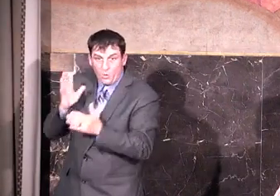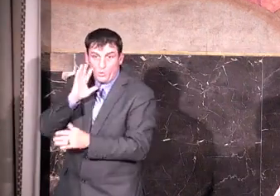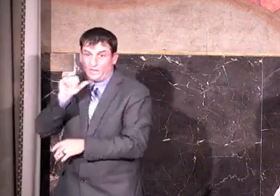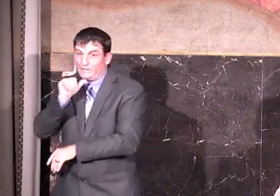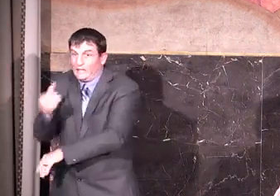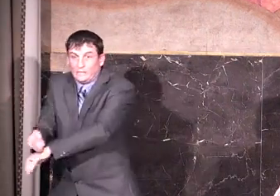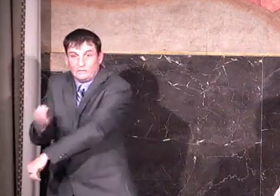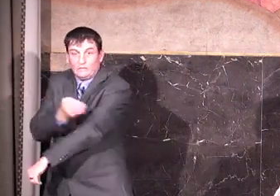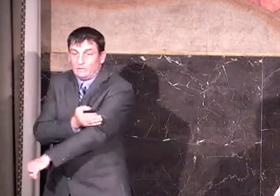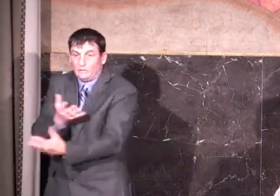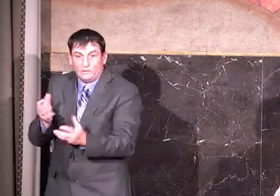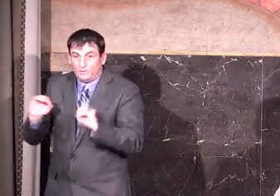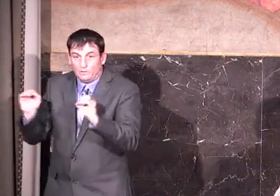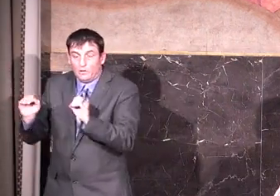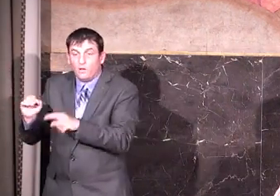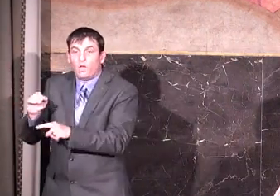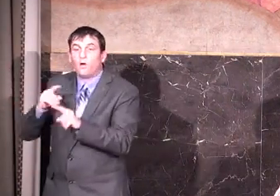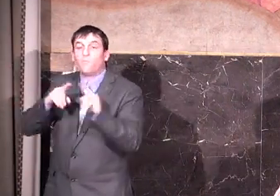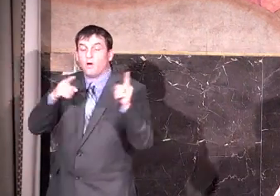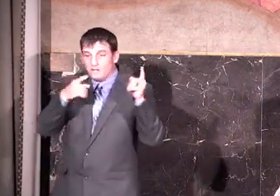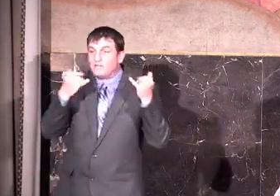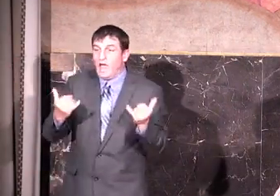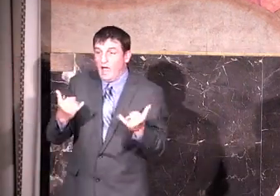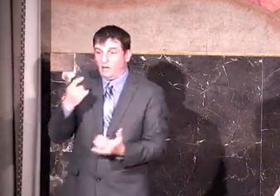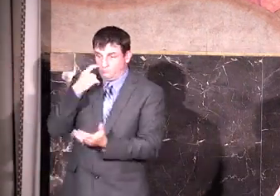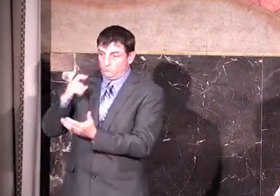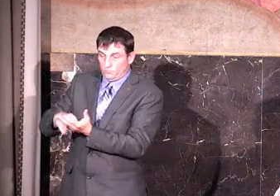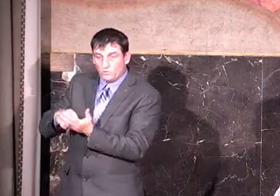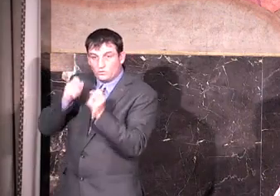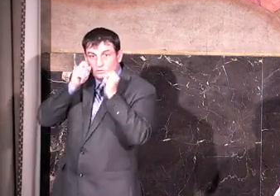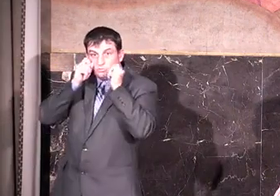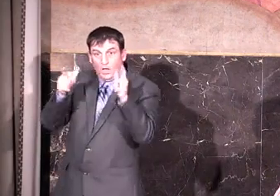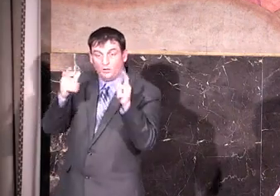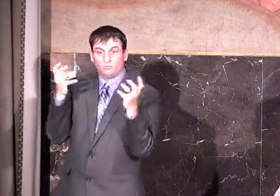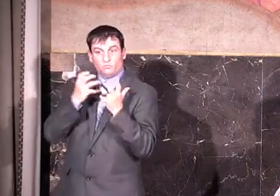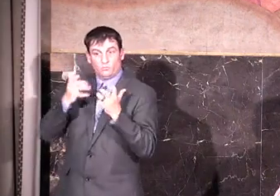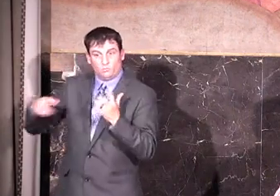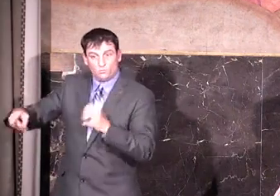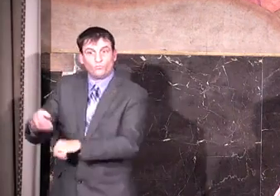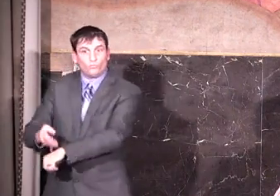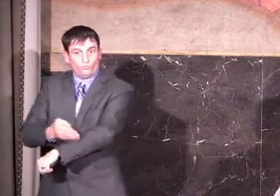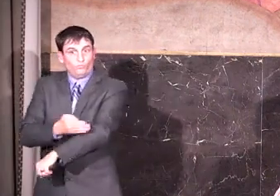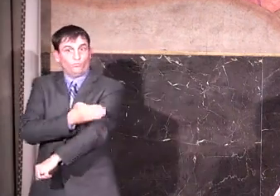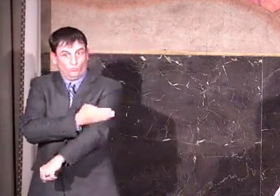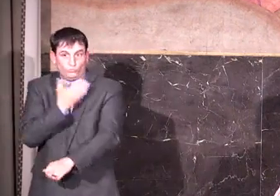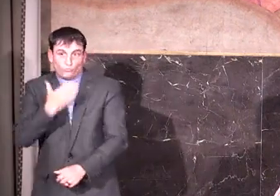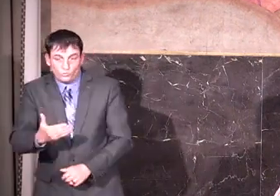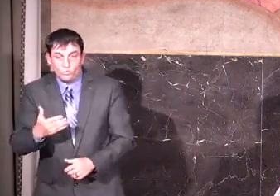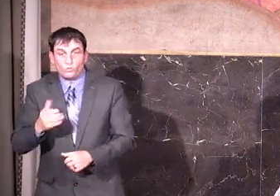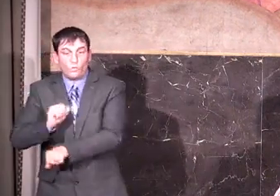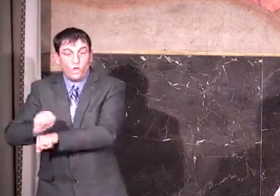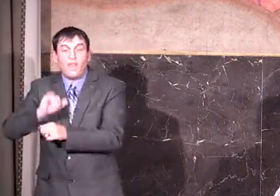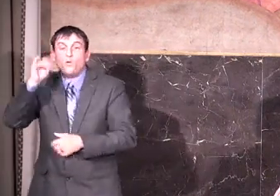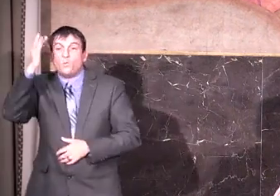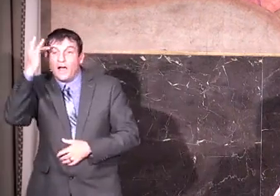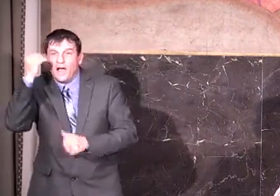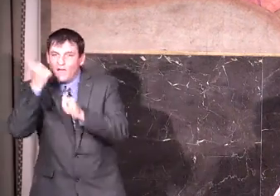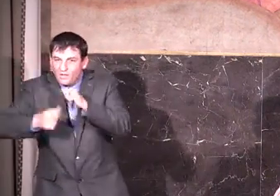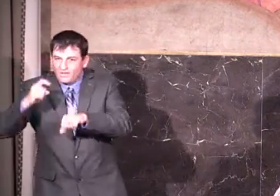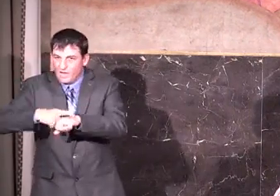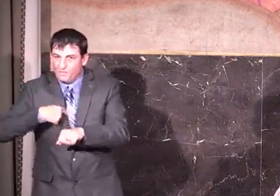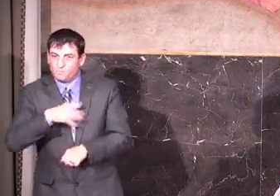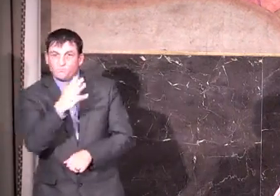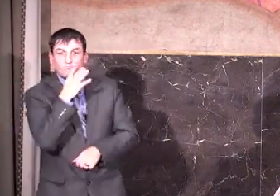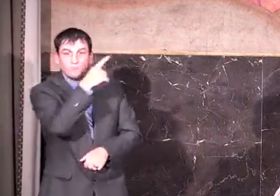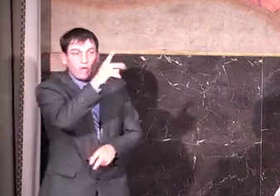has. They have been very pleasantly surprised by the work that's been done, which is why every time I talk to the vice president, he asked